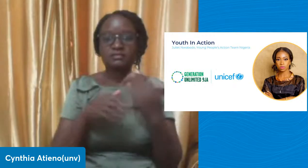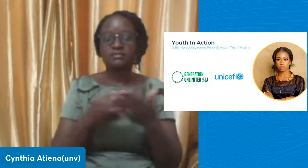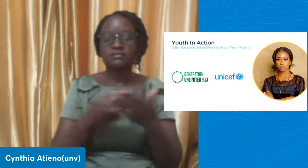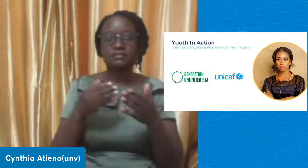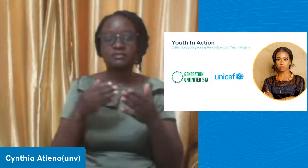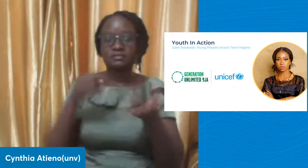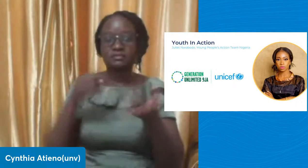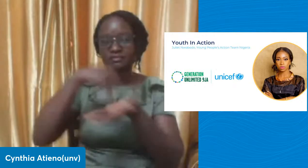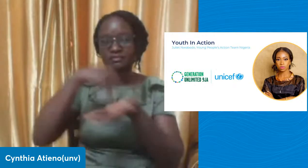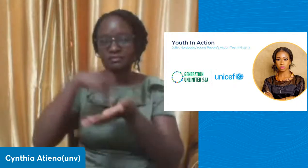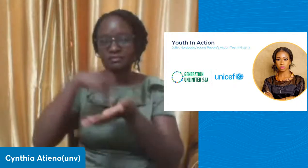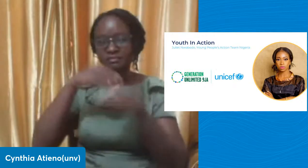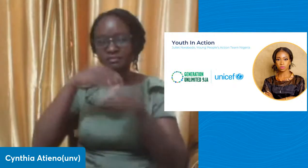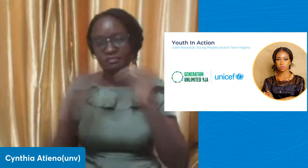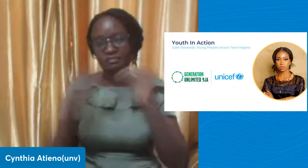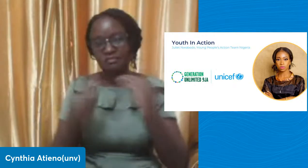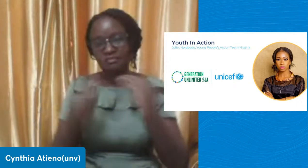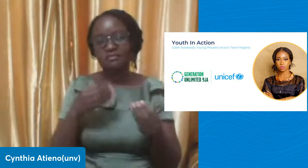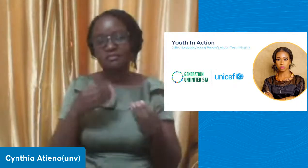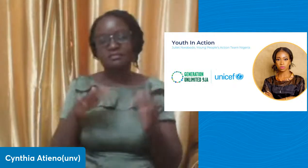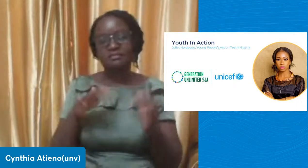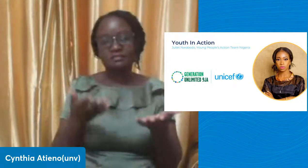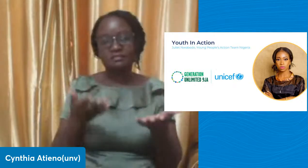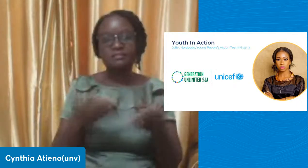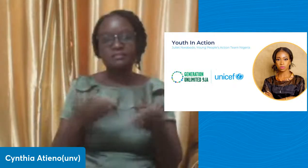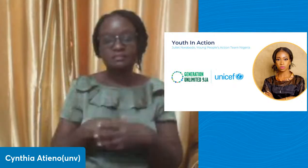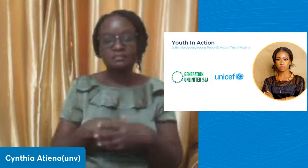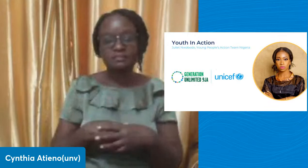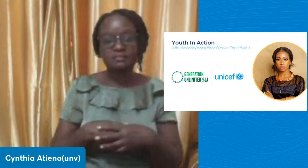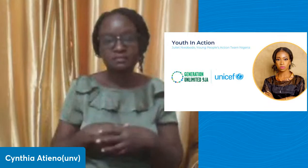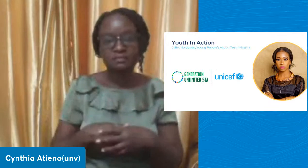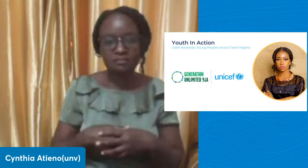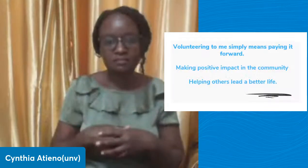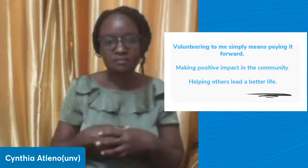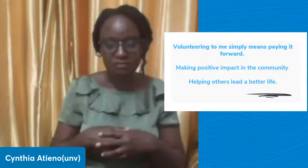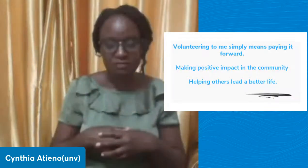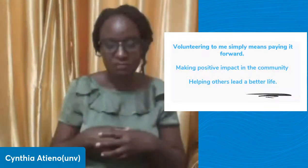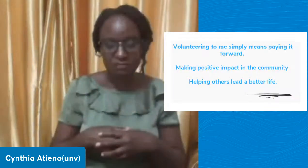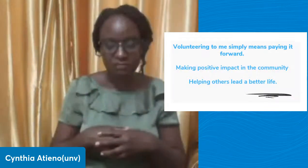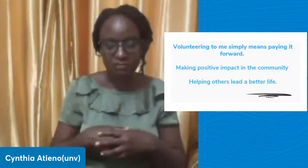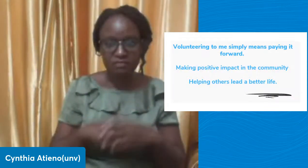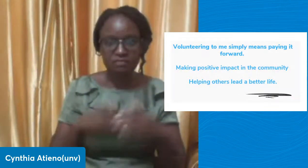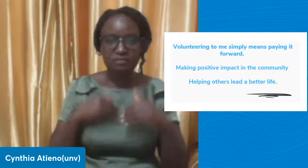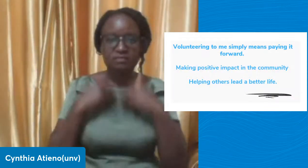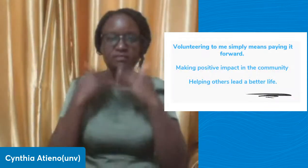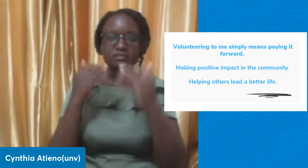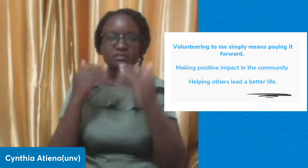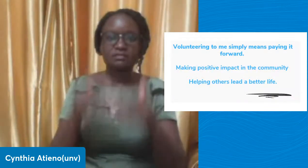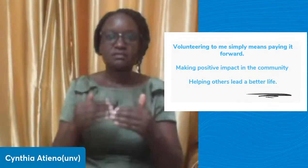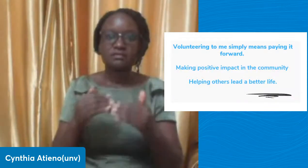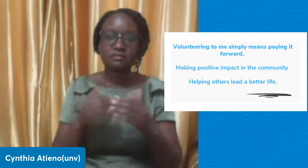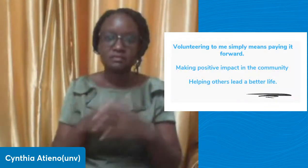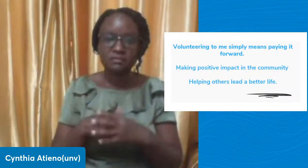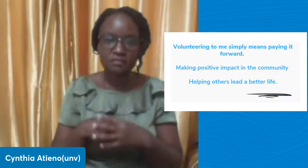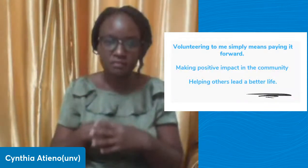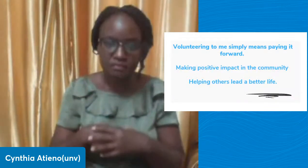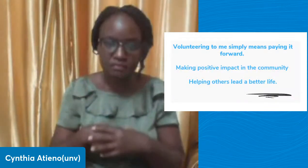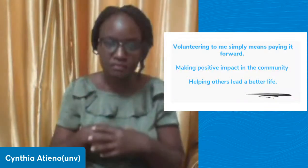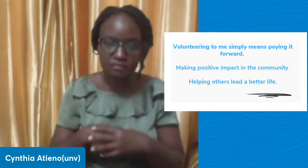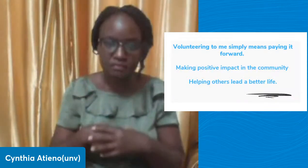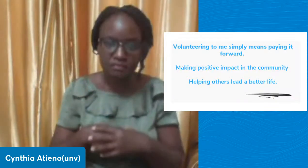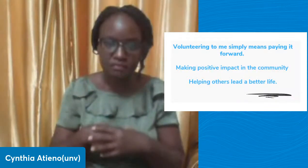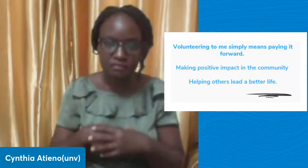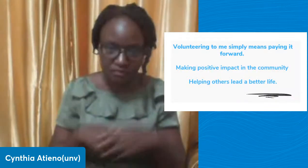young people. So next slide, please. Thank you. Thank you. So to